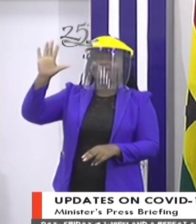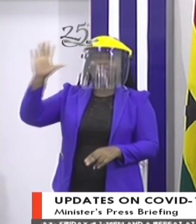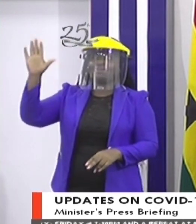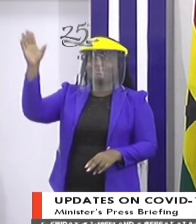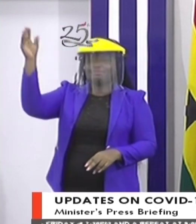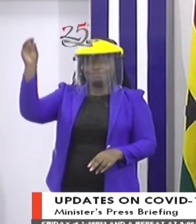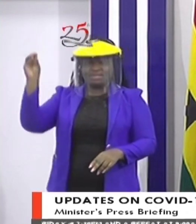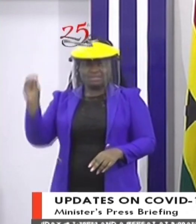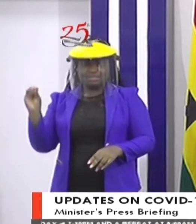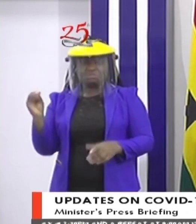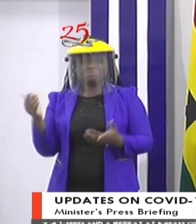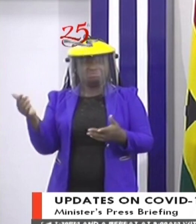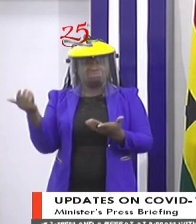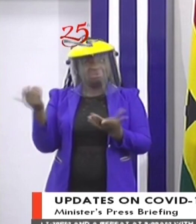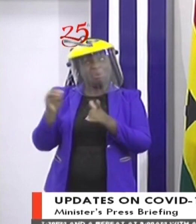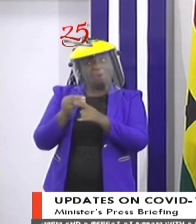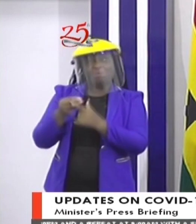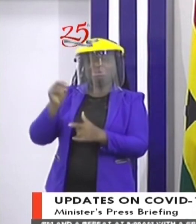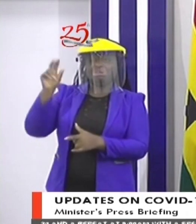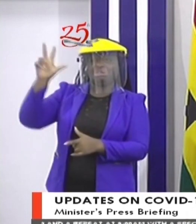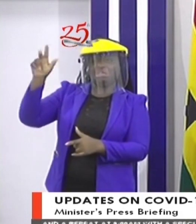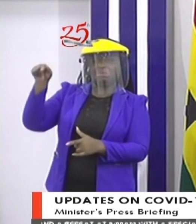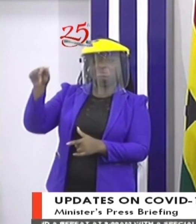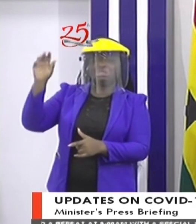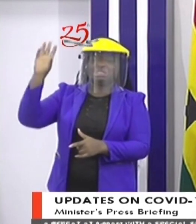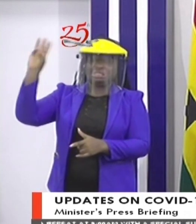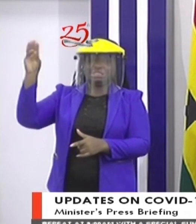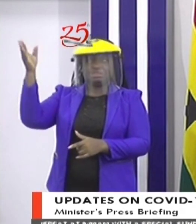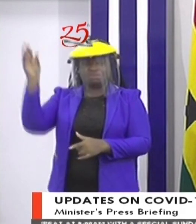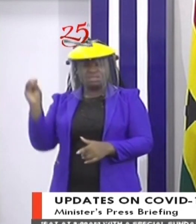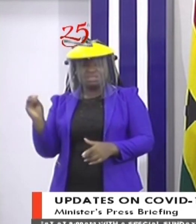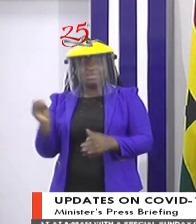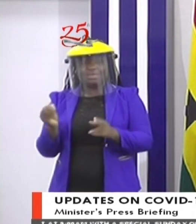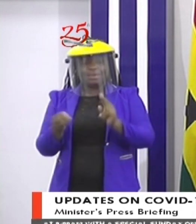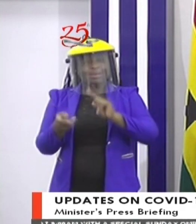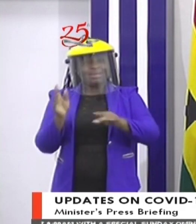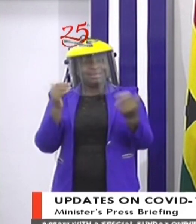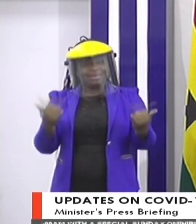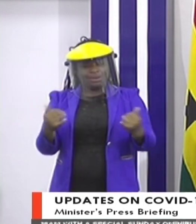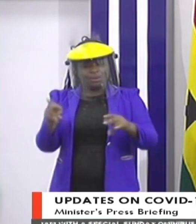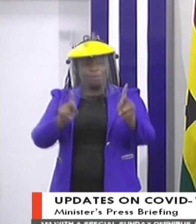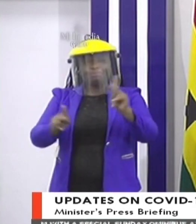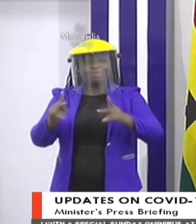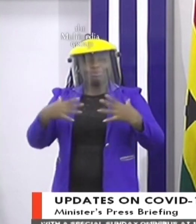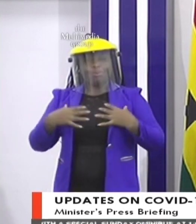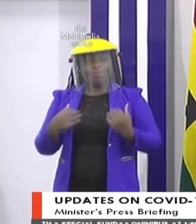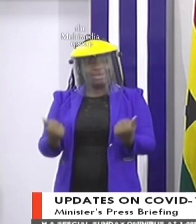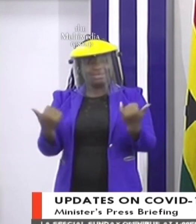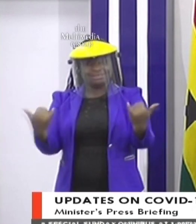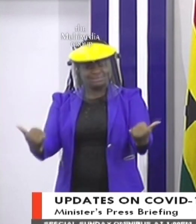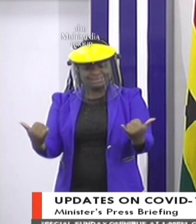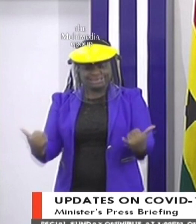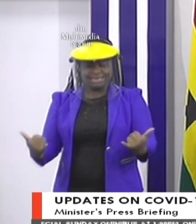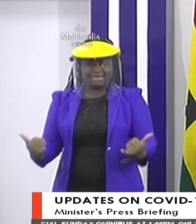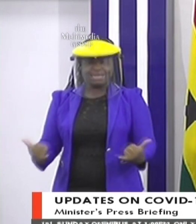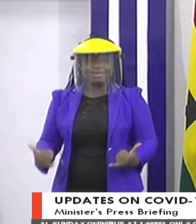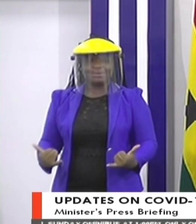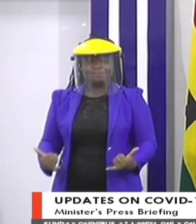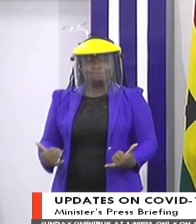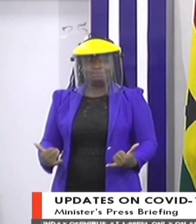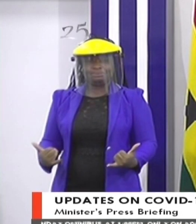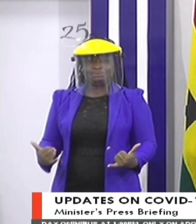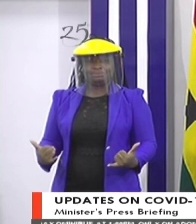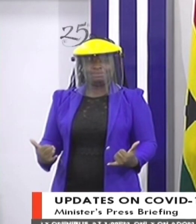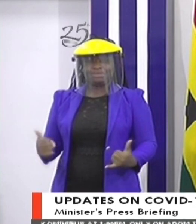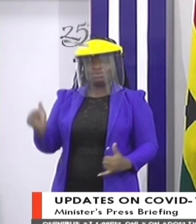3.55%, can round it up to 3.6%. Total number of recoveries as at